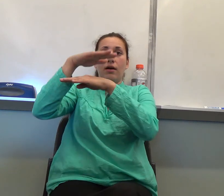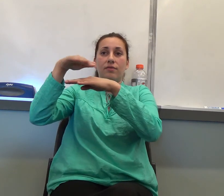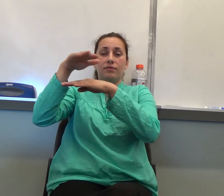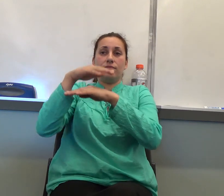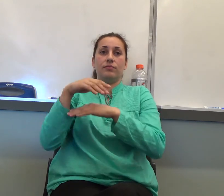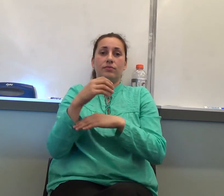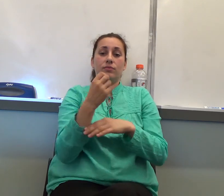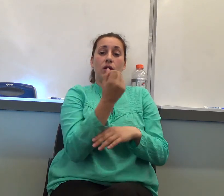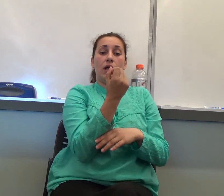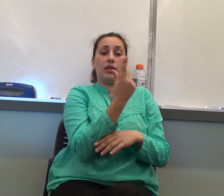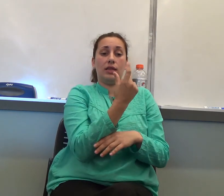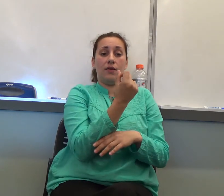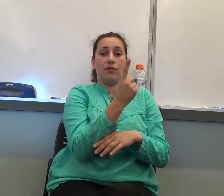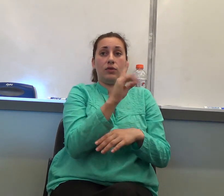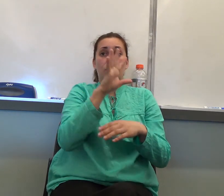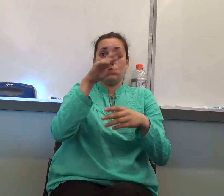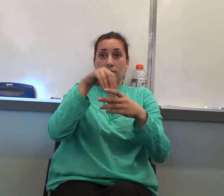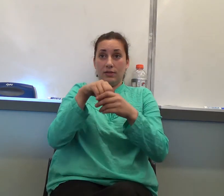into 50, which is, of course, 4.